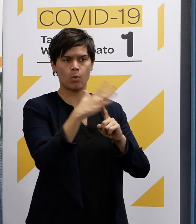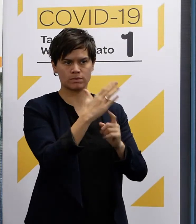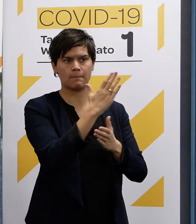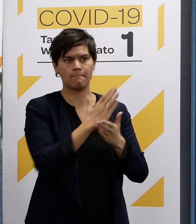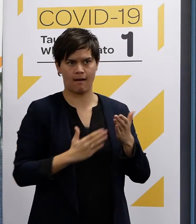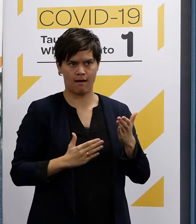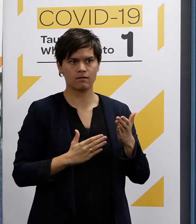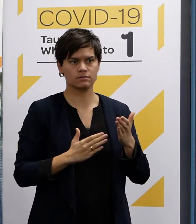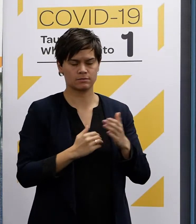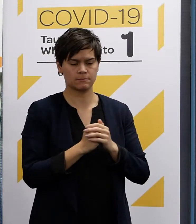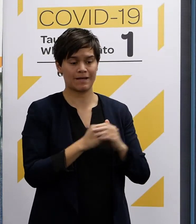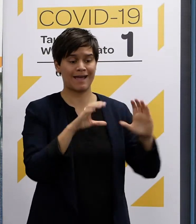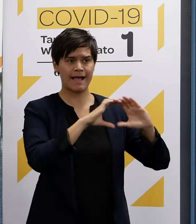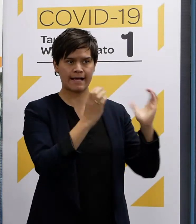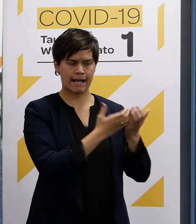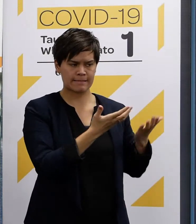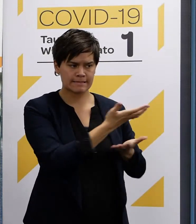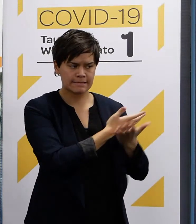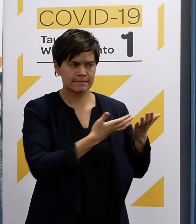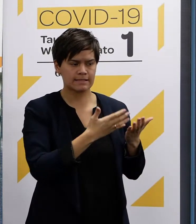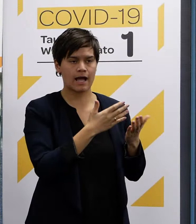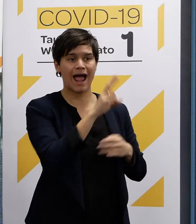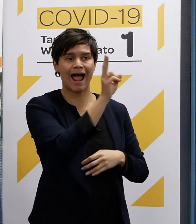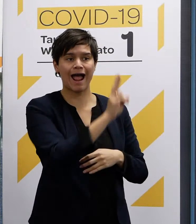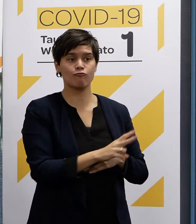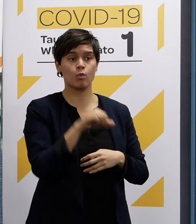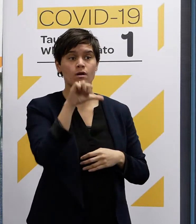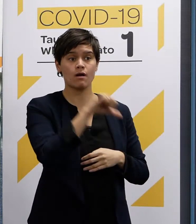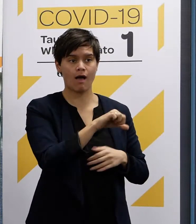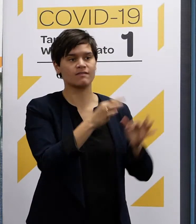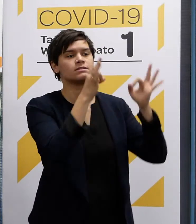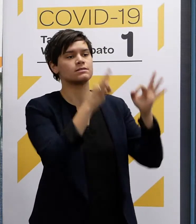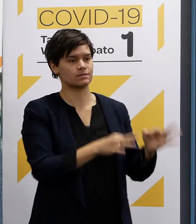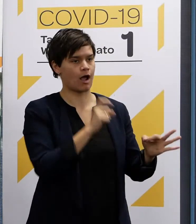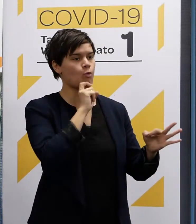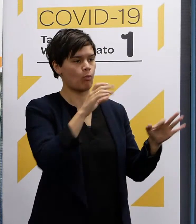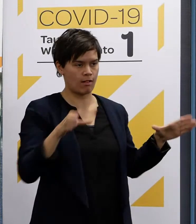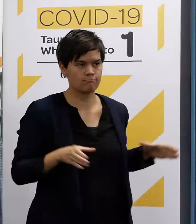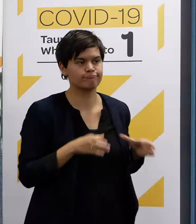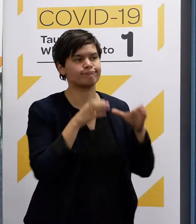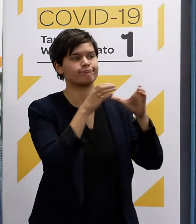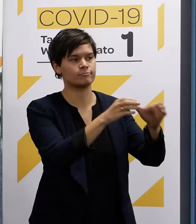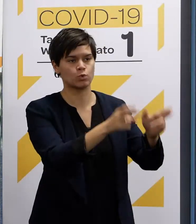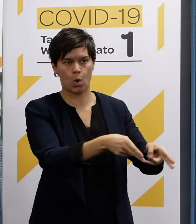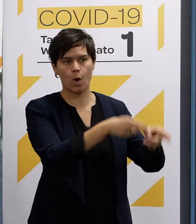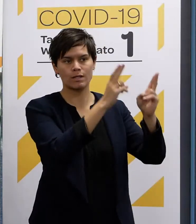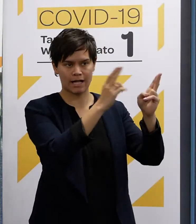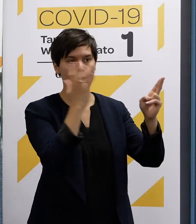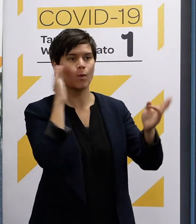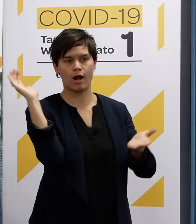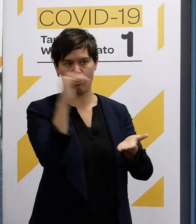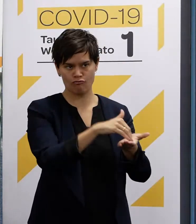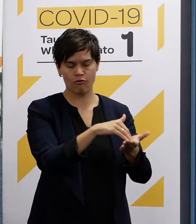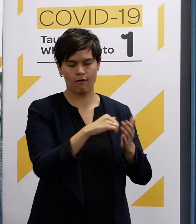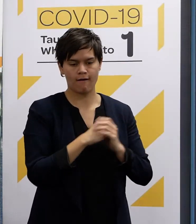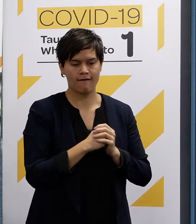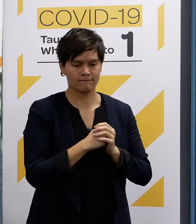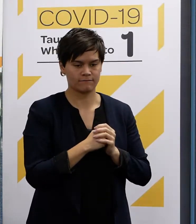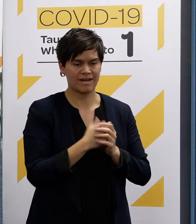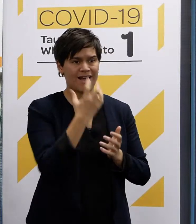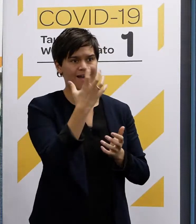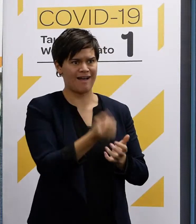since Cabinet's decision on the 9th of April. We've had more than 20,000 people through managed isolation facilities with